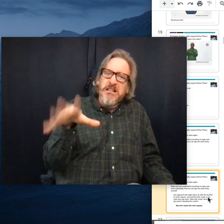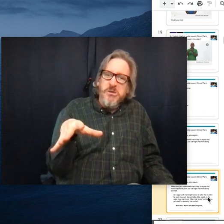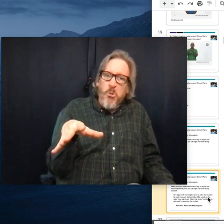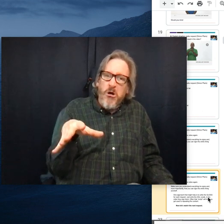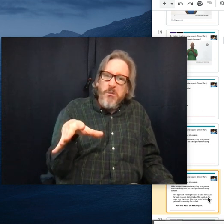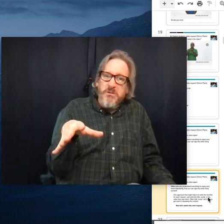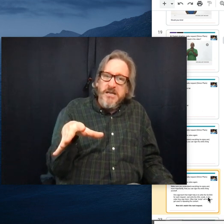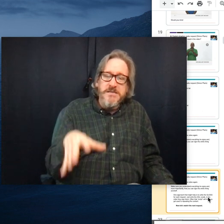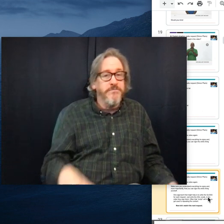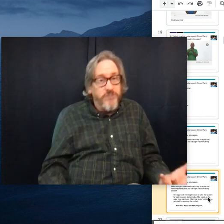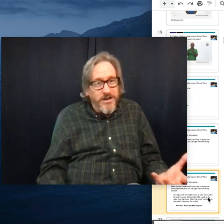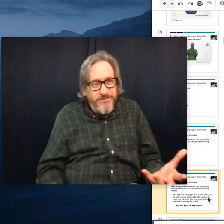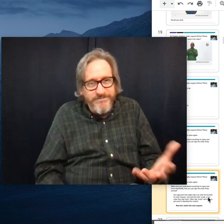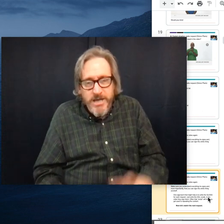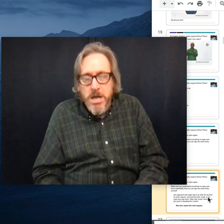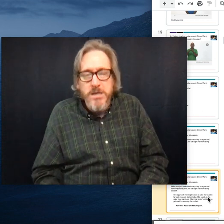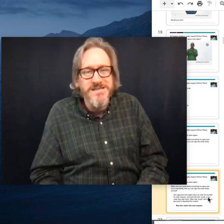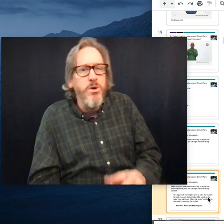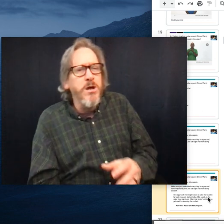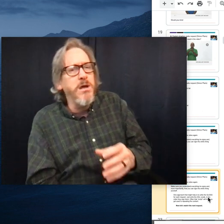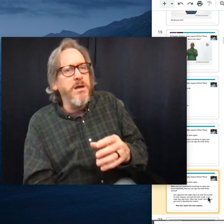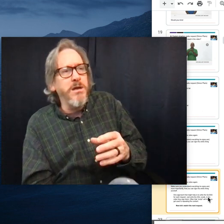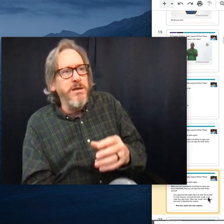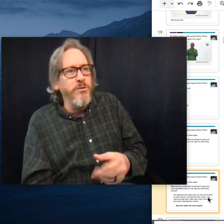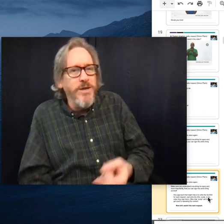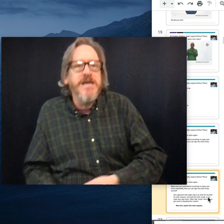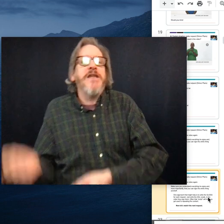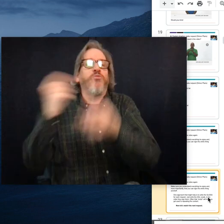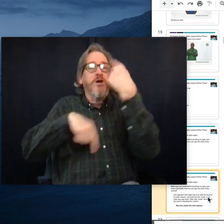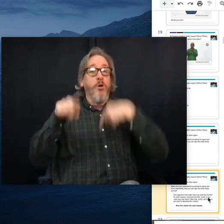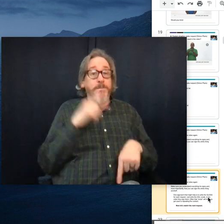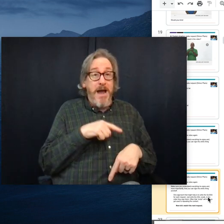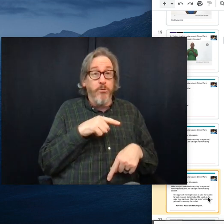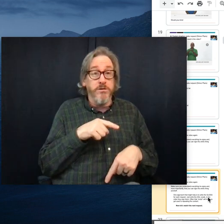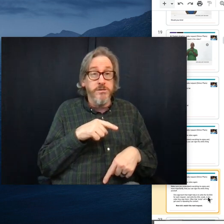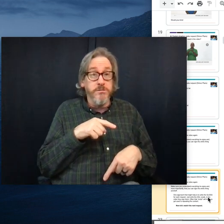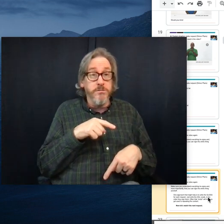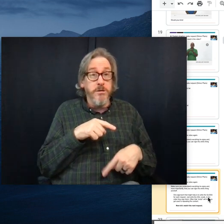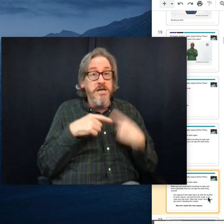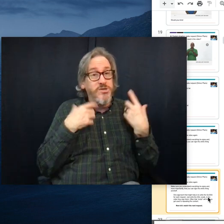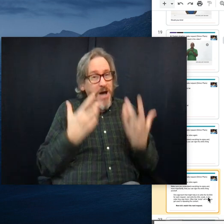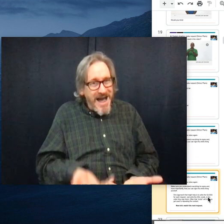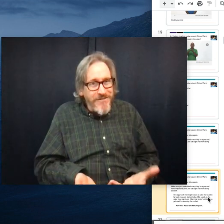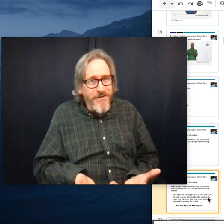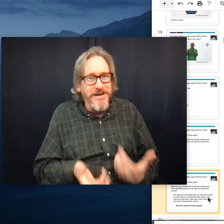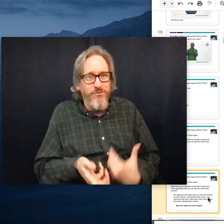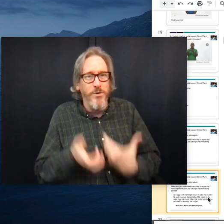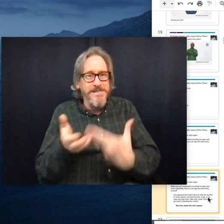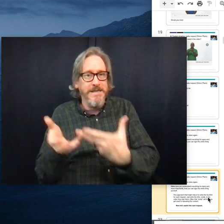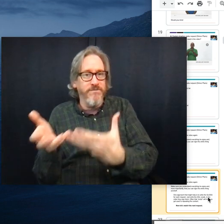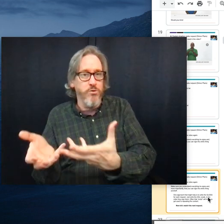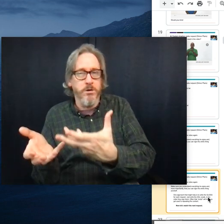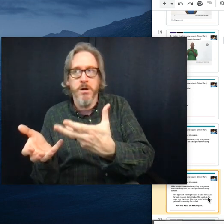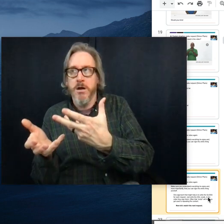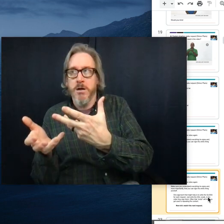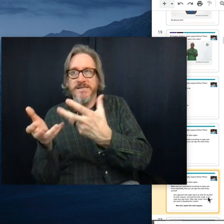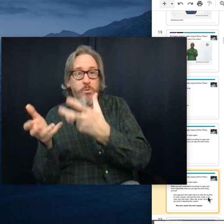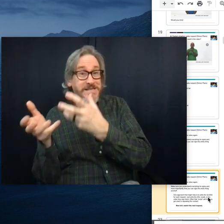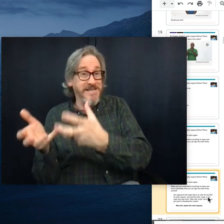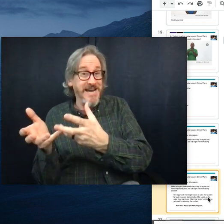get a glass of water, please? Right. So we can kind of work our way backwards. So I find voicing